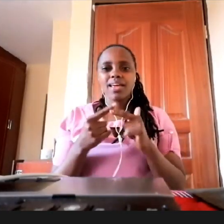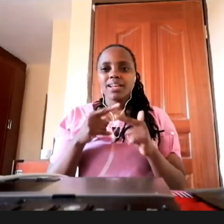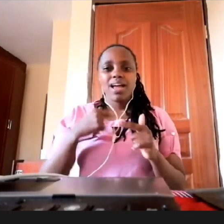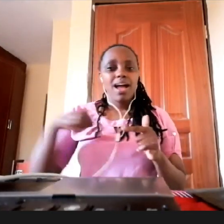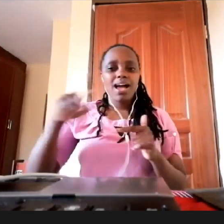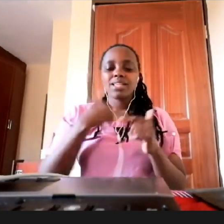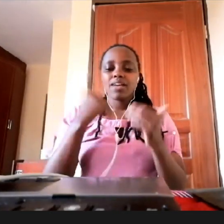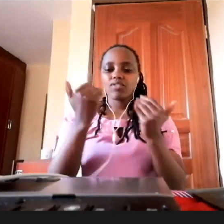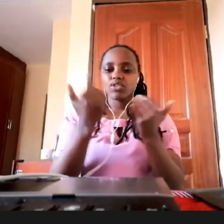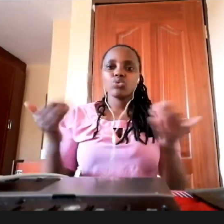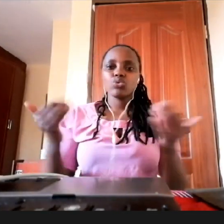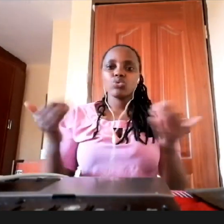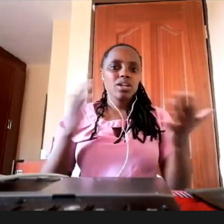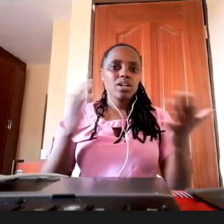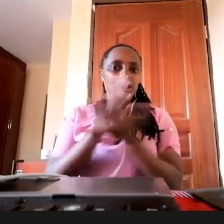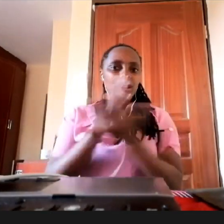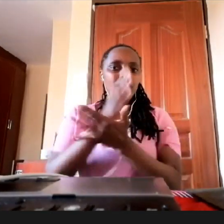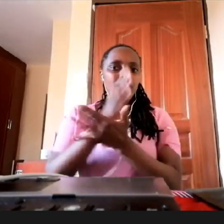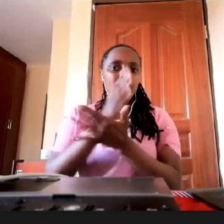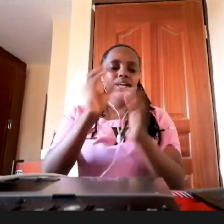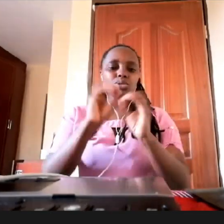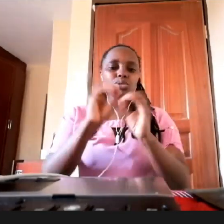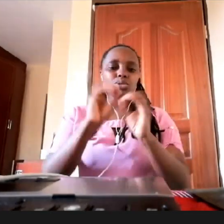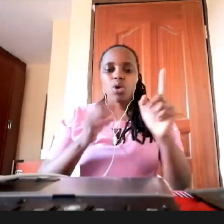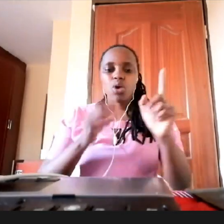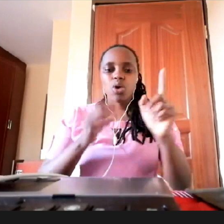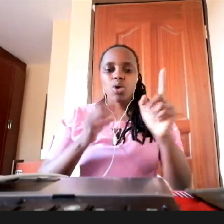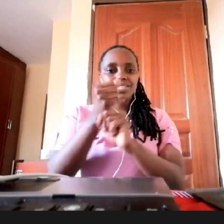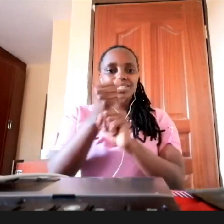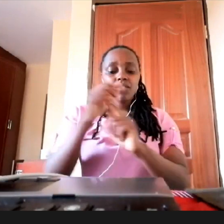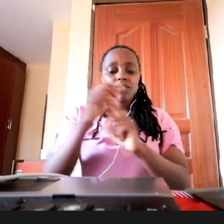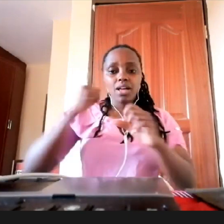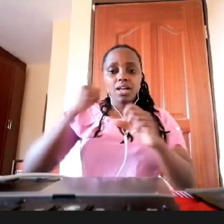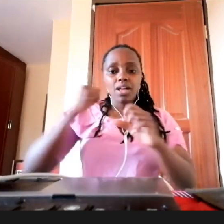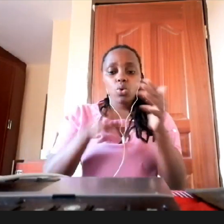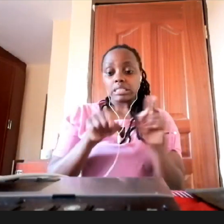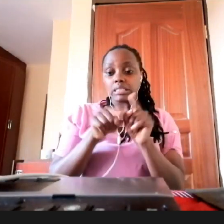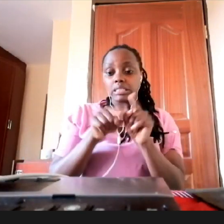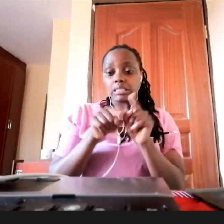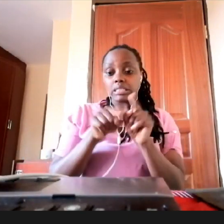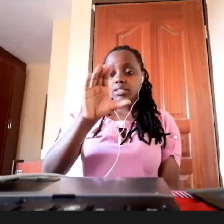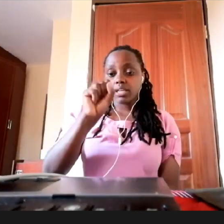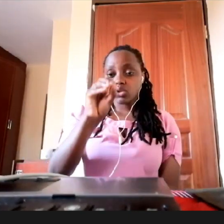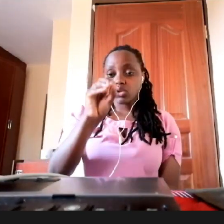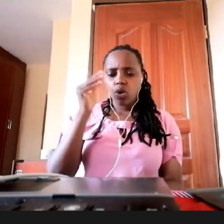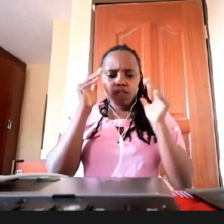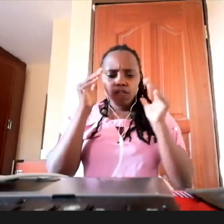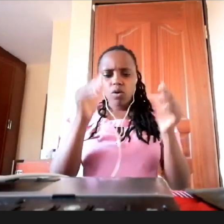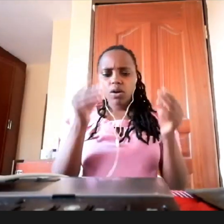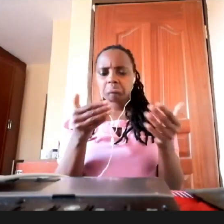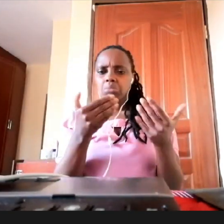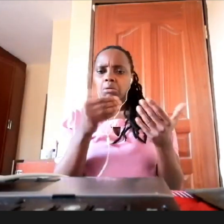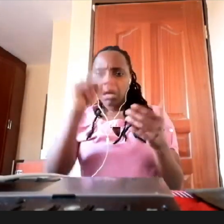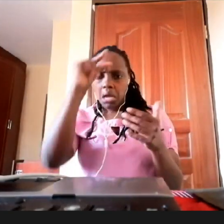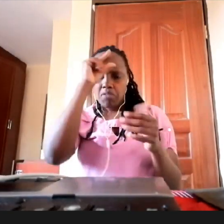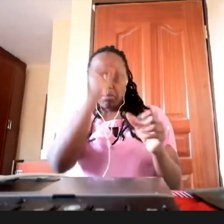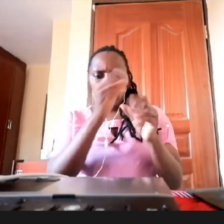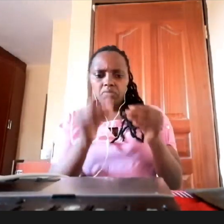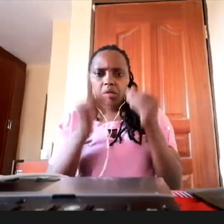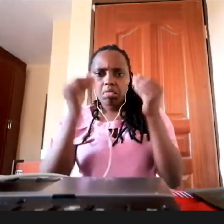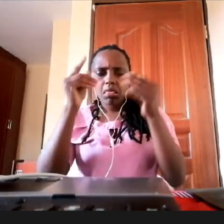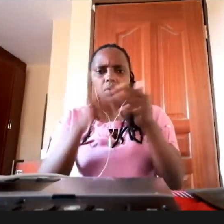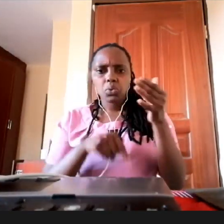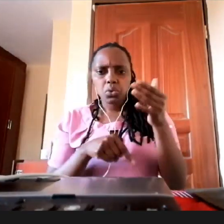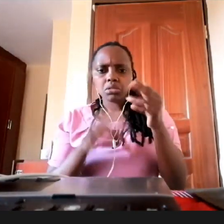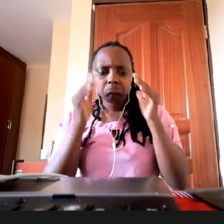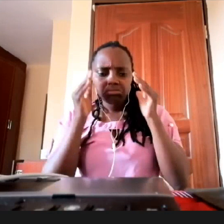rights realized. So what we are doing essentially as CSOs is looking at what the state has presented, looking at